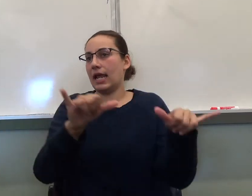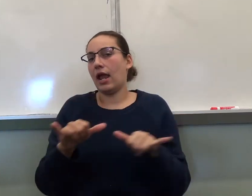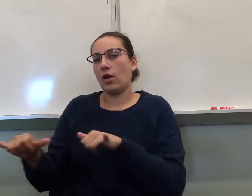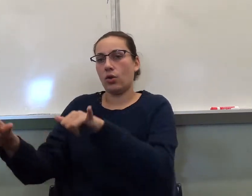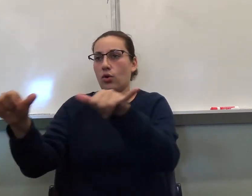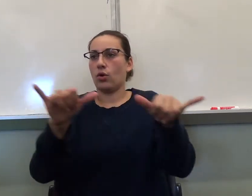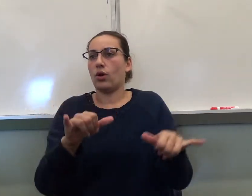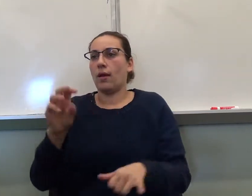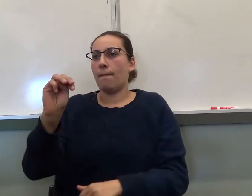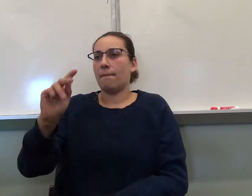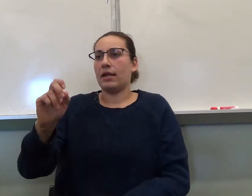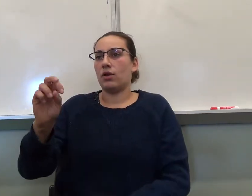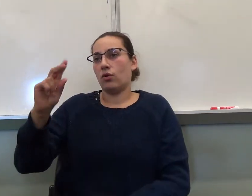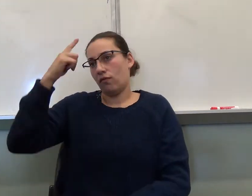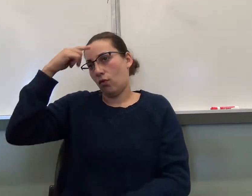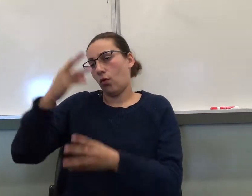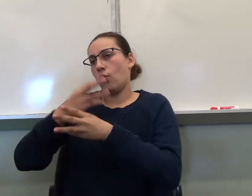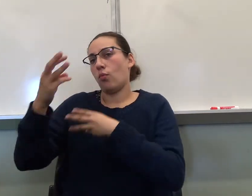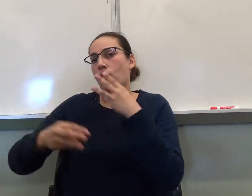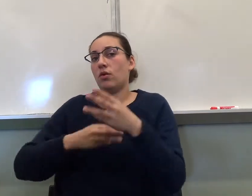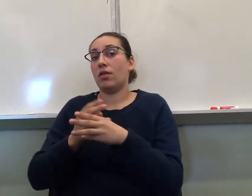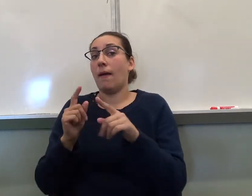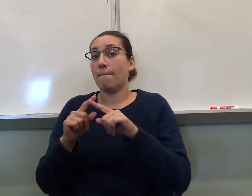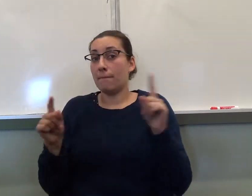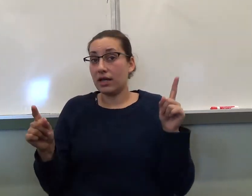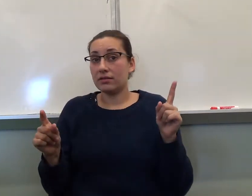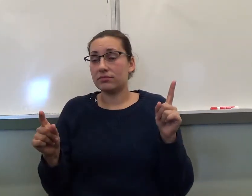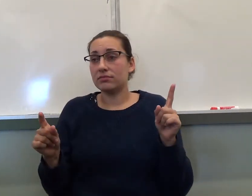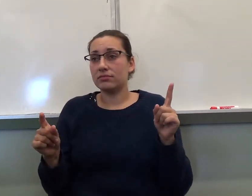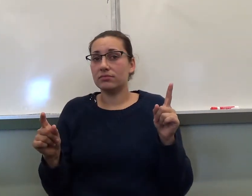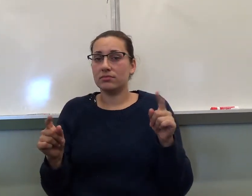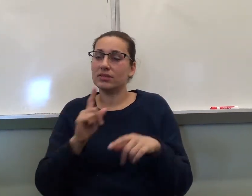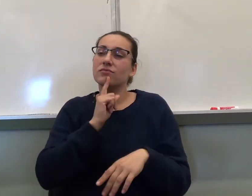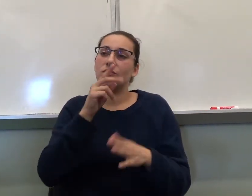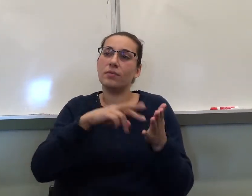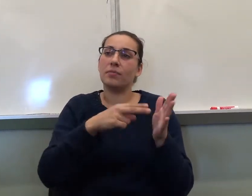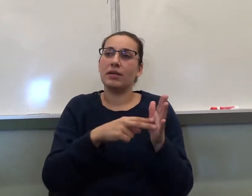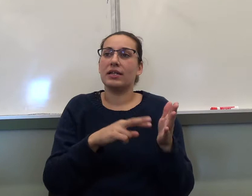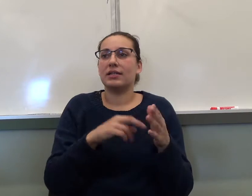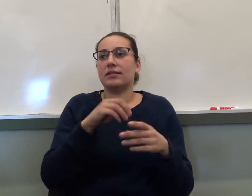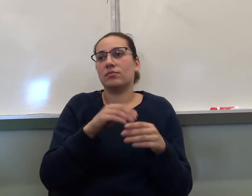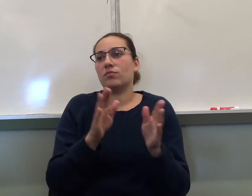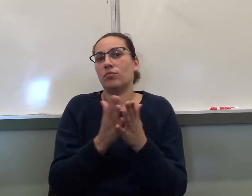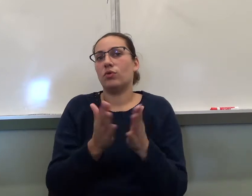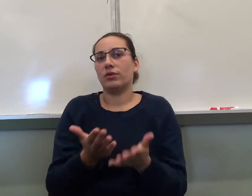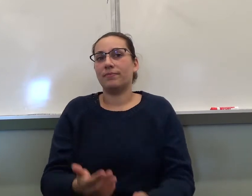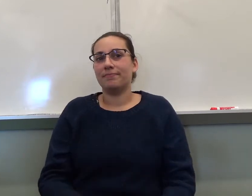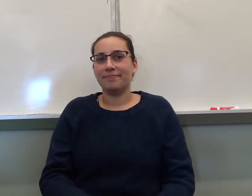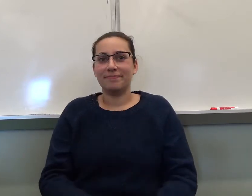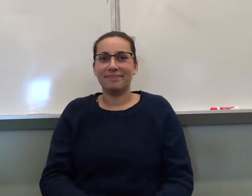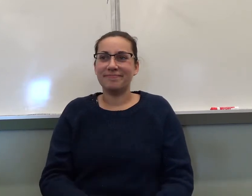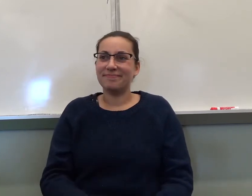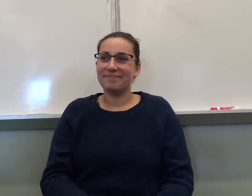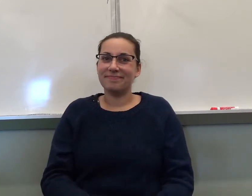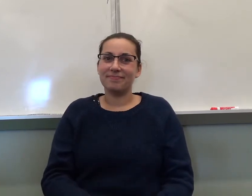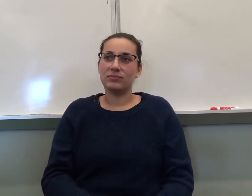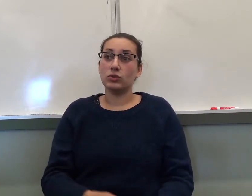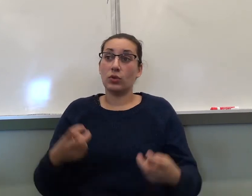forth. However, that is the actual definition right there of what a meter is. Physics, for example, uses